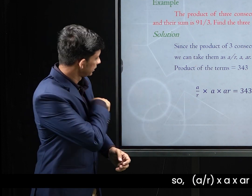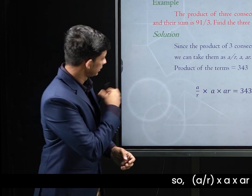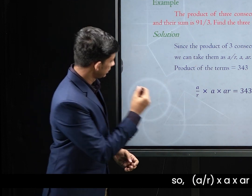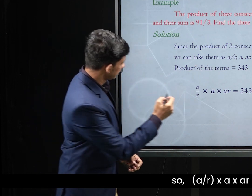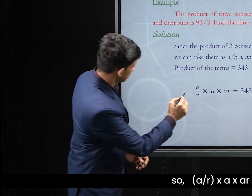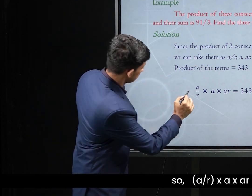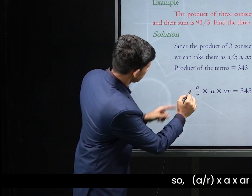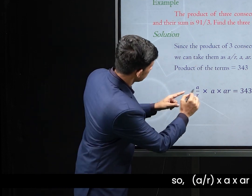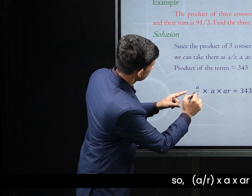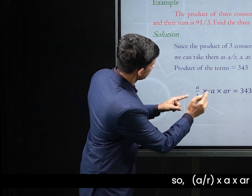to 343.